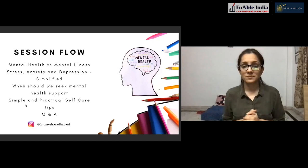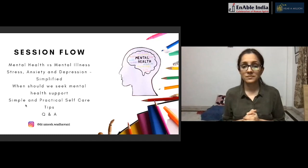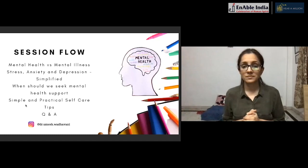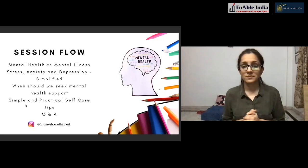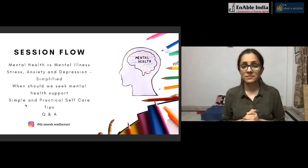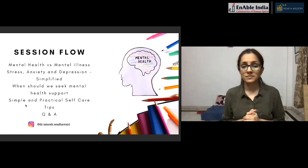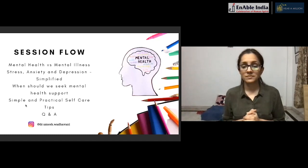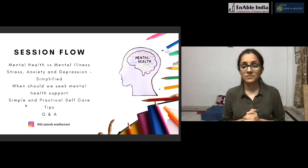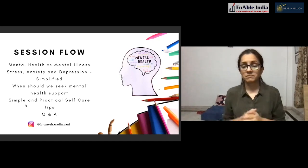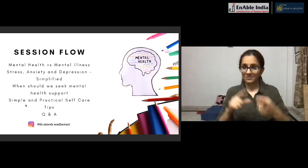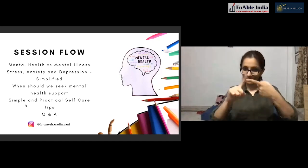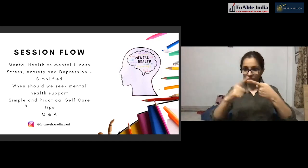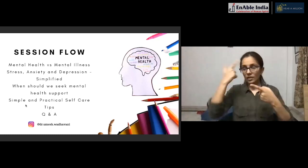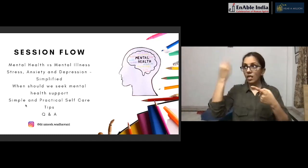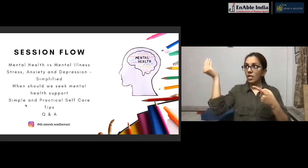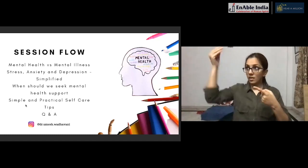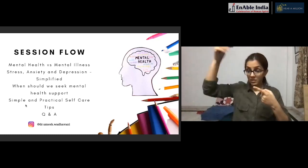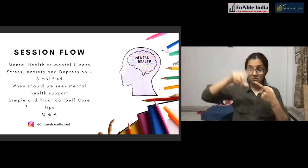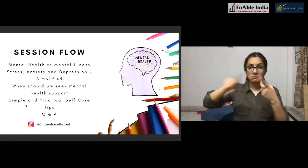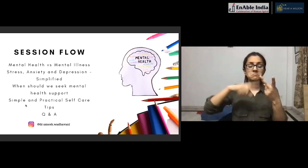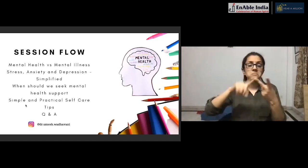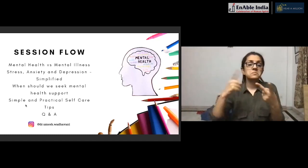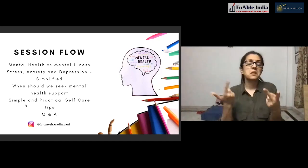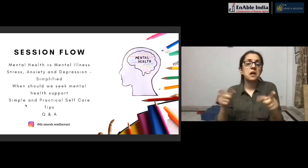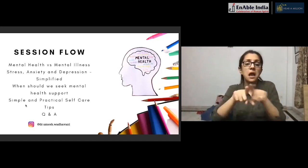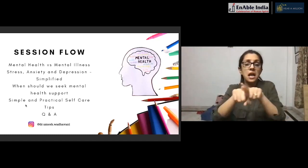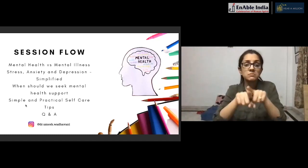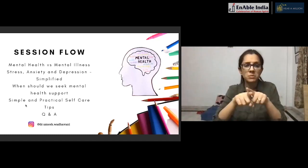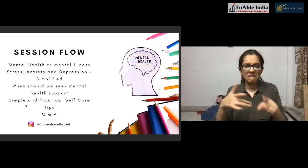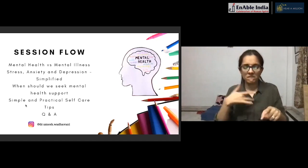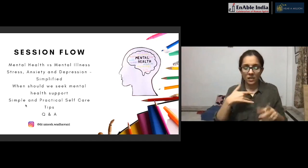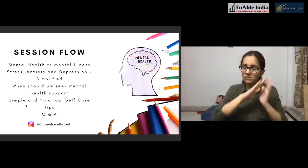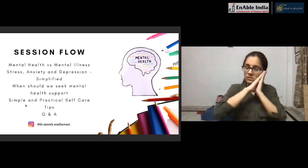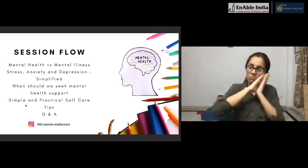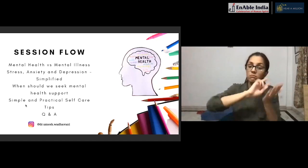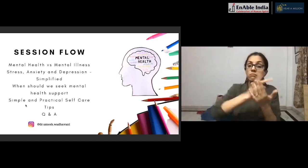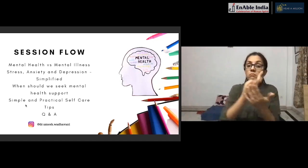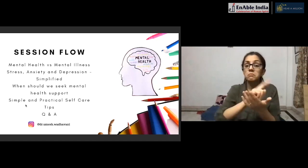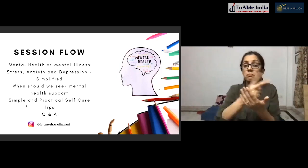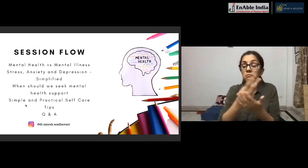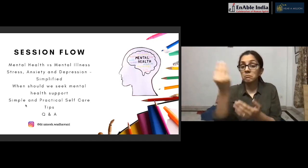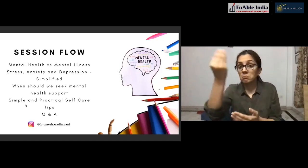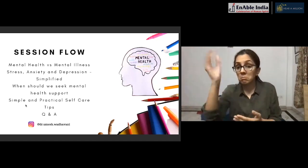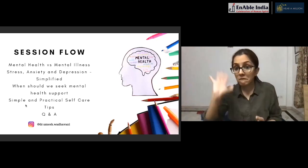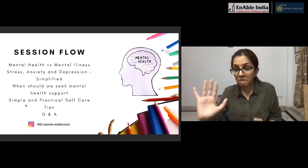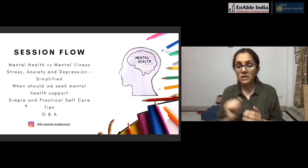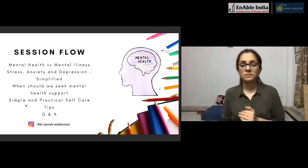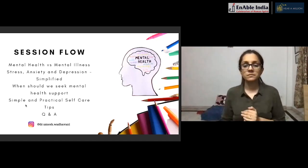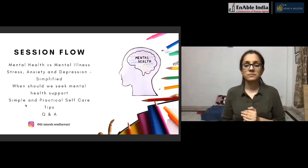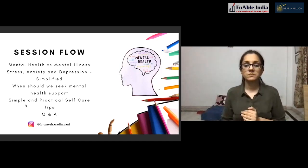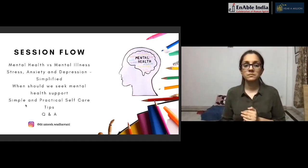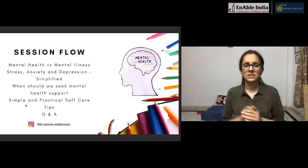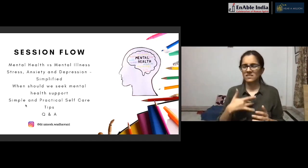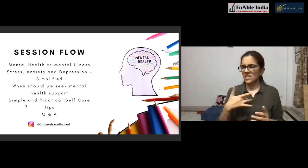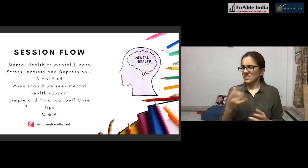Awesome. So one, I said overthinking. Other would be like, let's say, difficulty in sleeping. Other would be getting